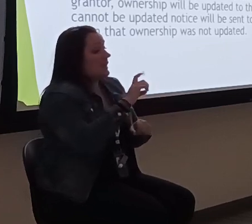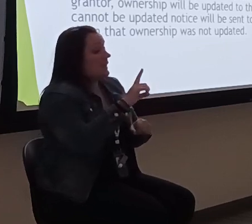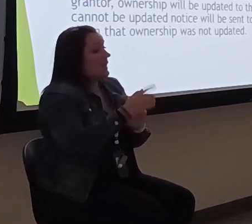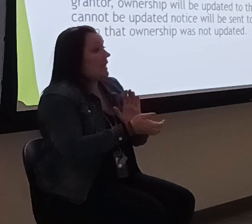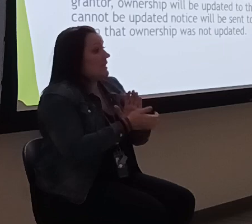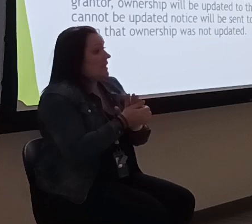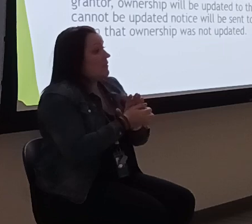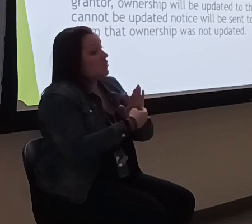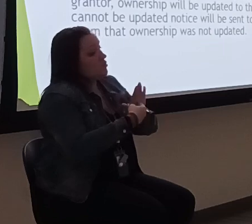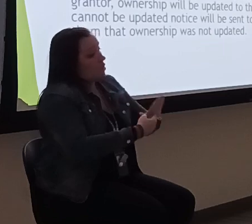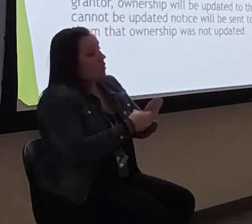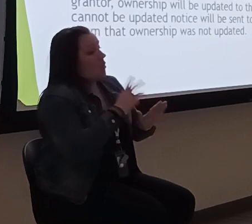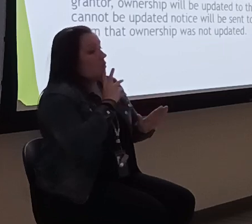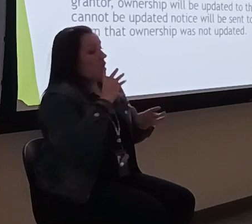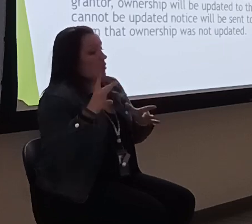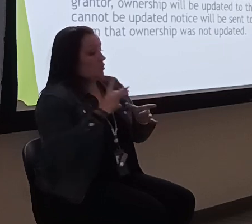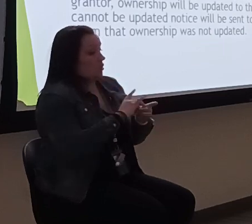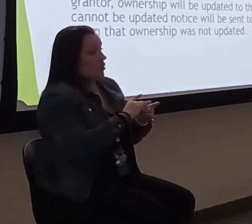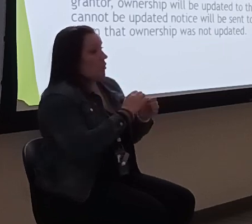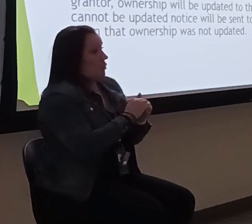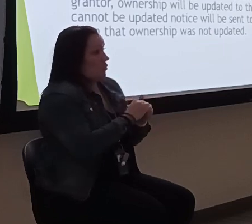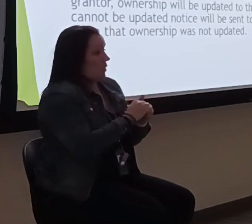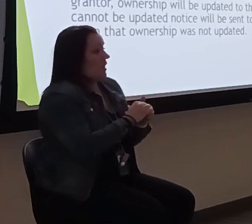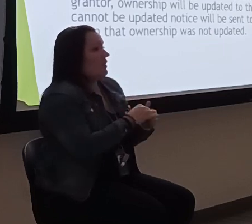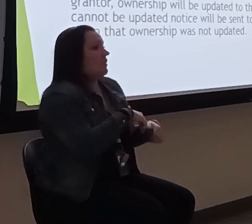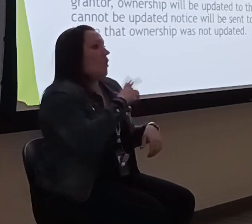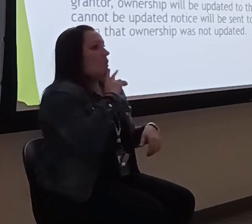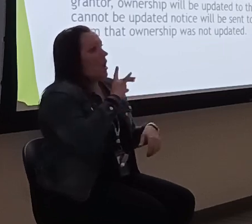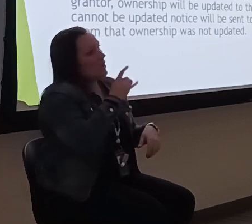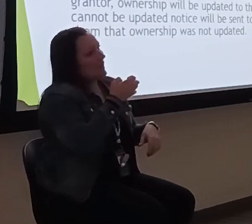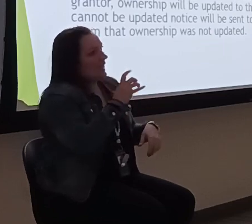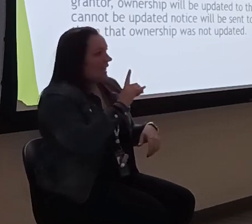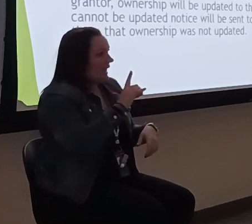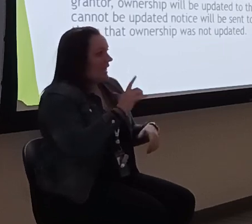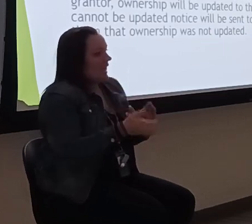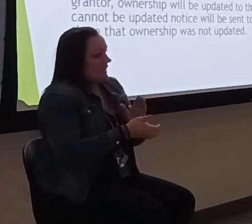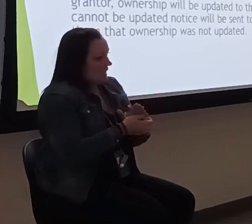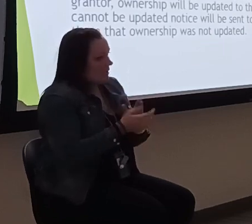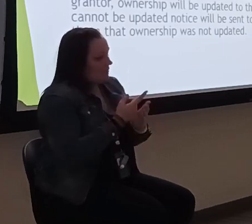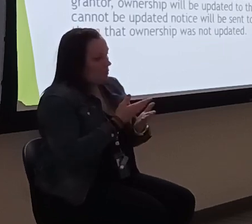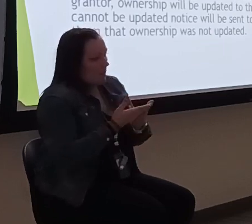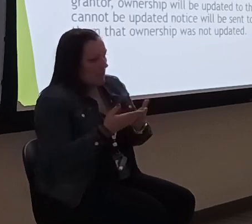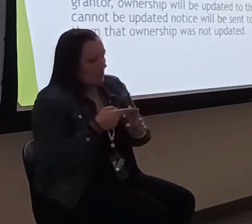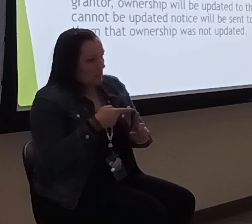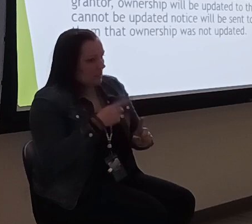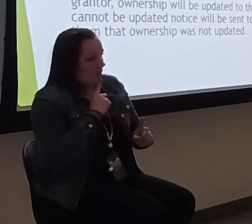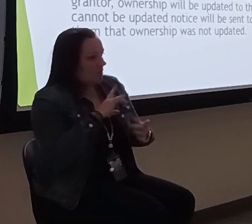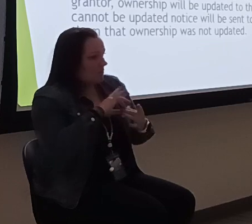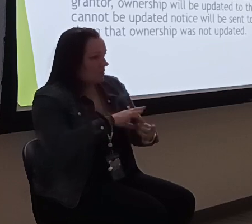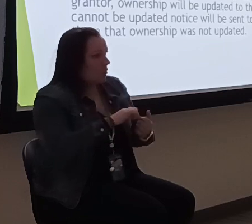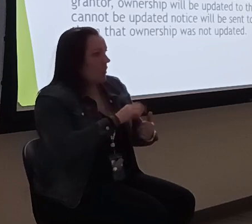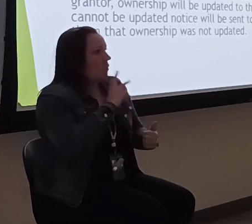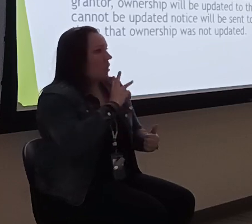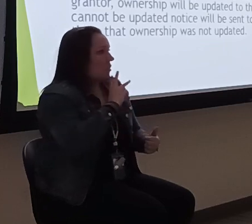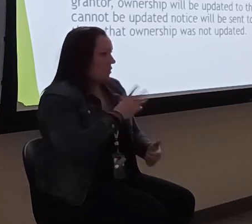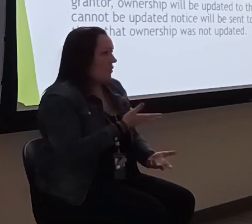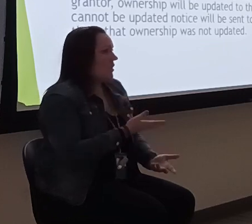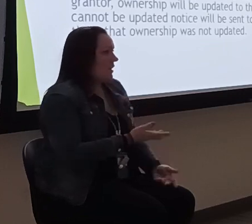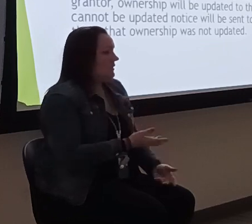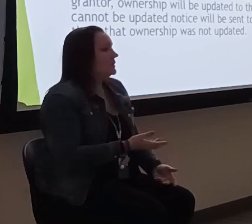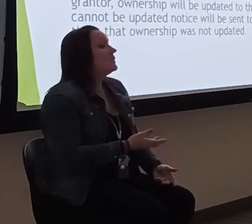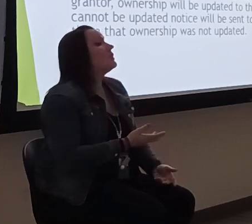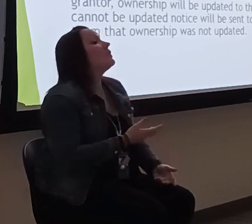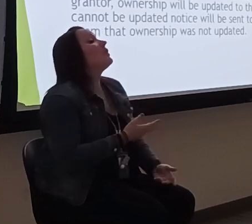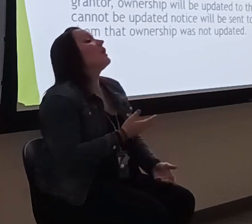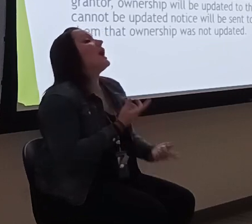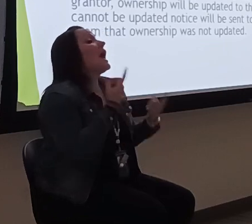convey water associated with a land deed, a water deed addendum for deeds that are associated with water. Once